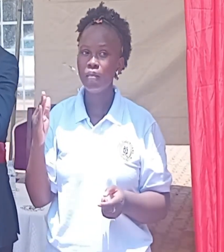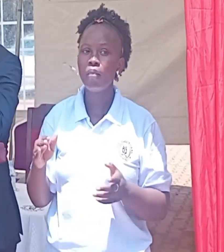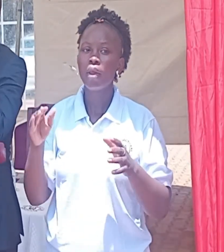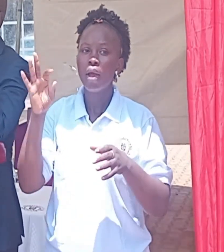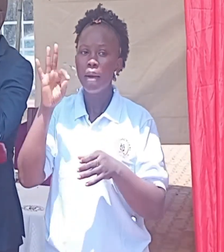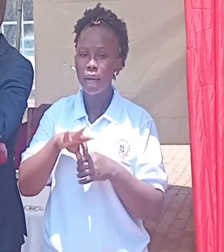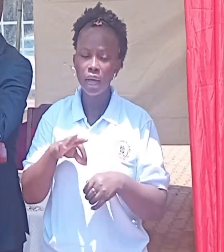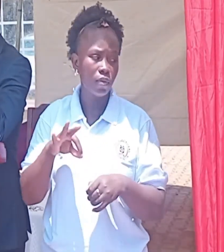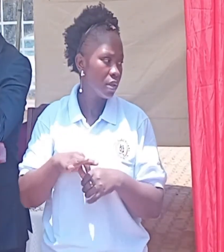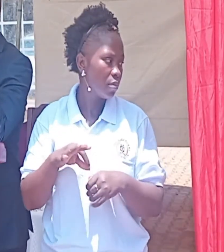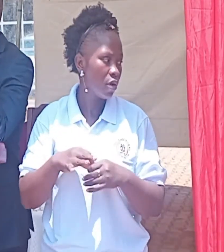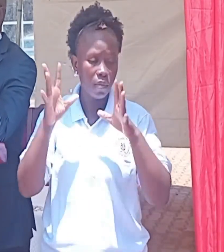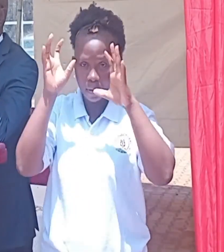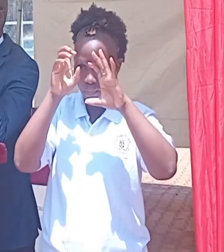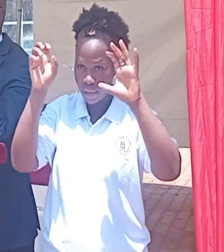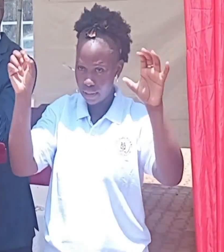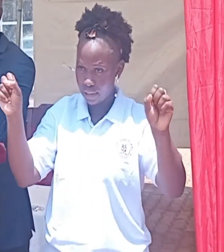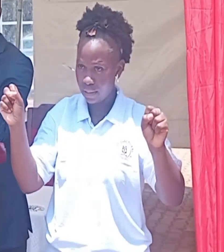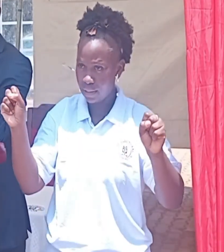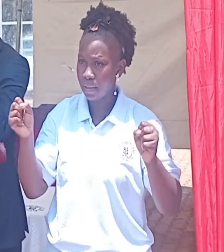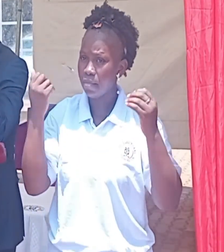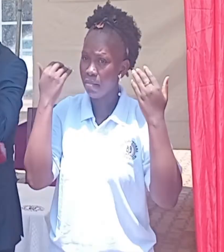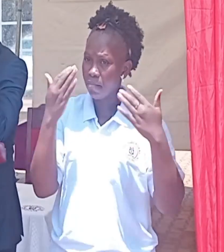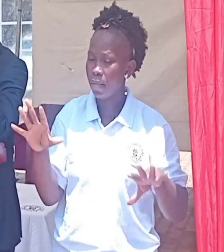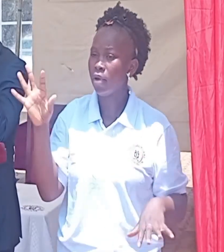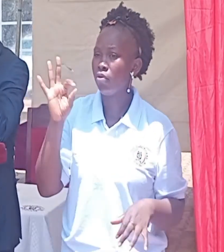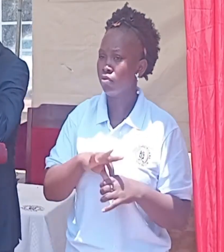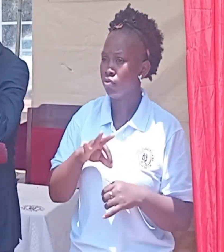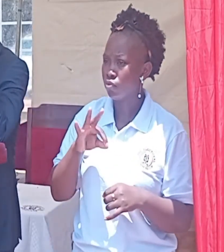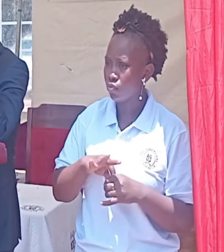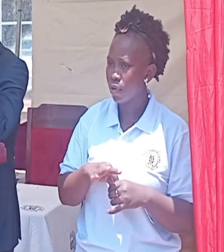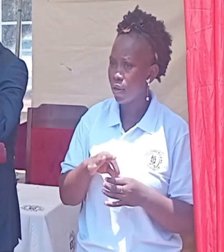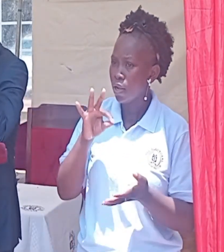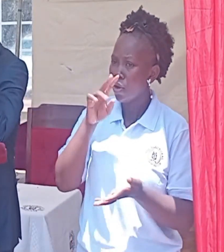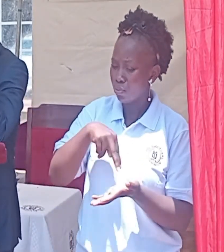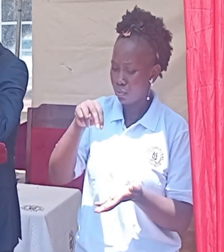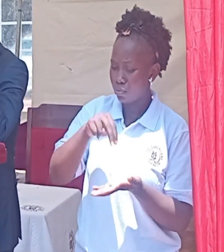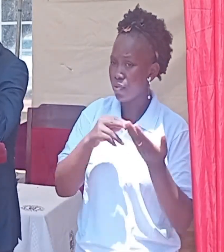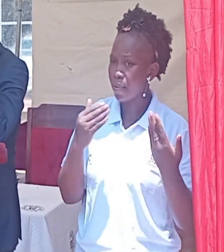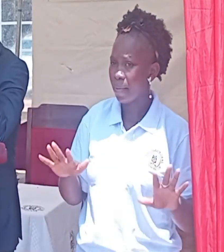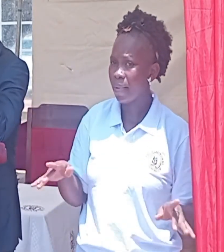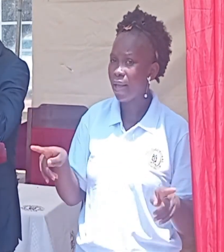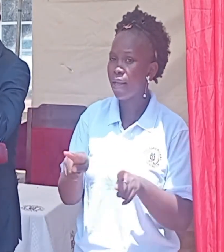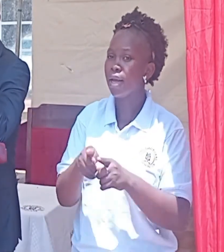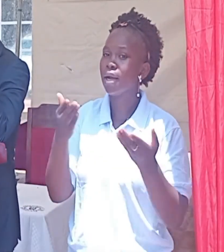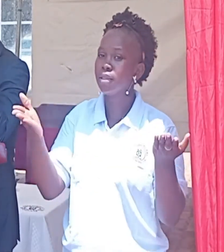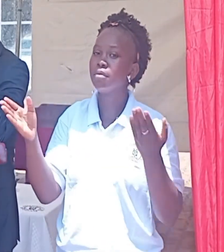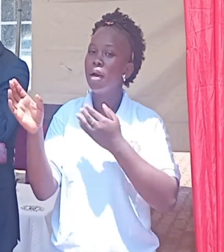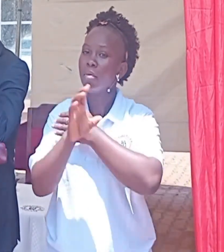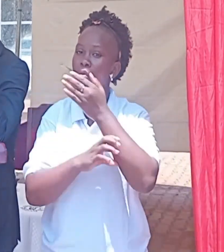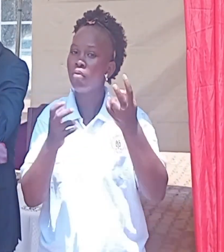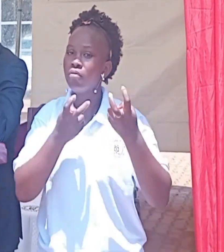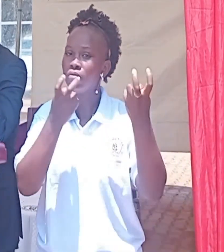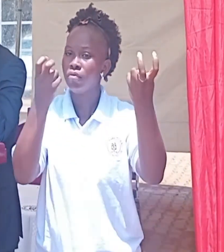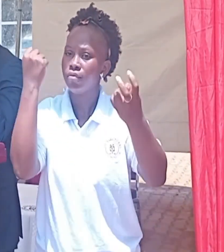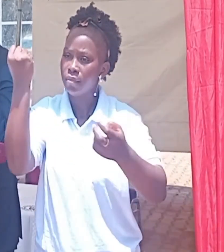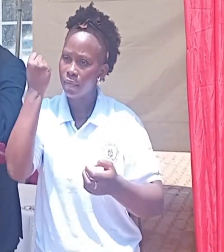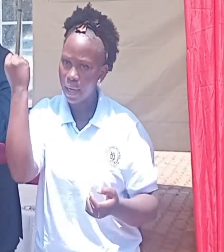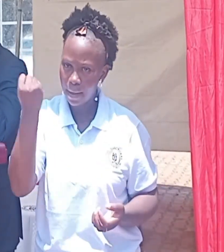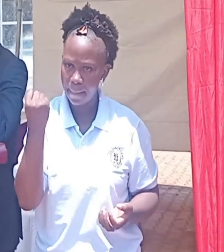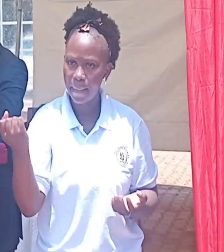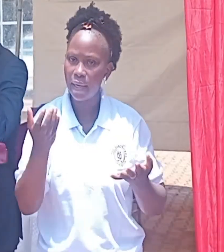abagenda kwesimba ku bwa pulezidenti bamala okusunsulwa era kati bali mu ggwanga lyonna batalaaga